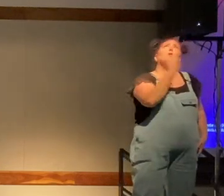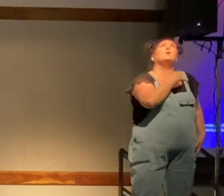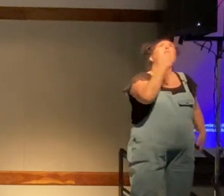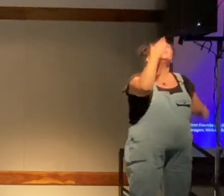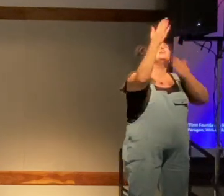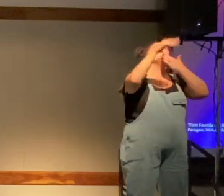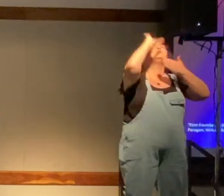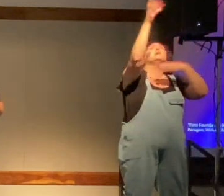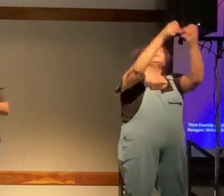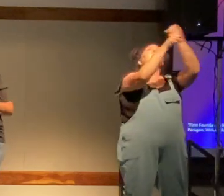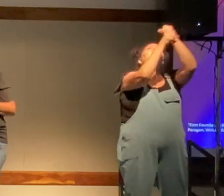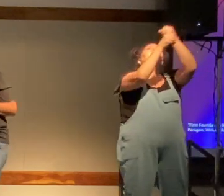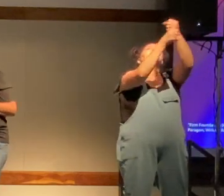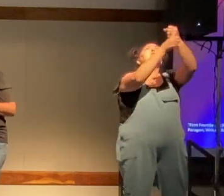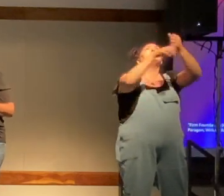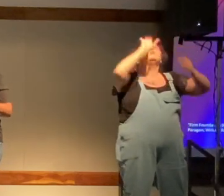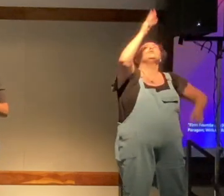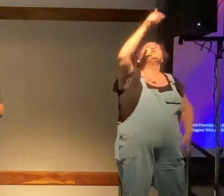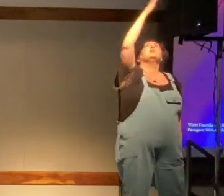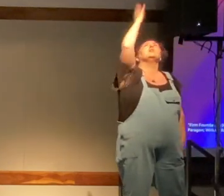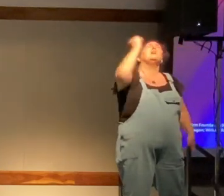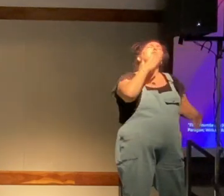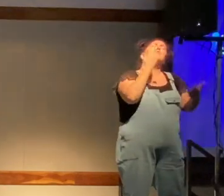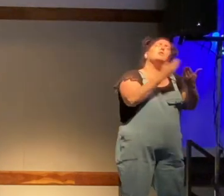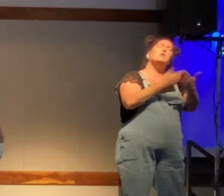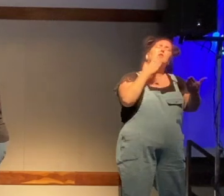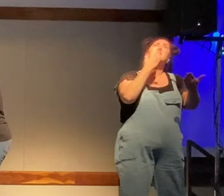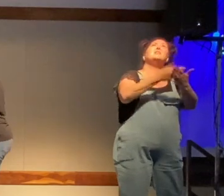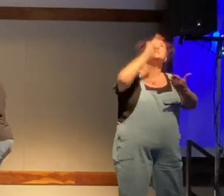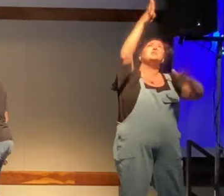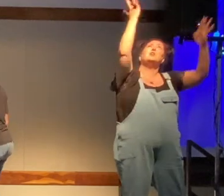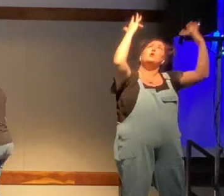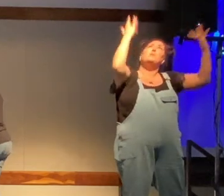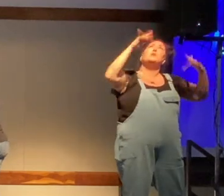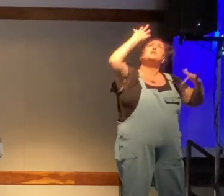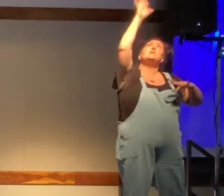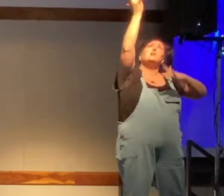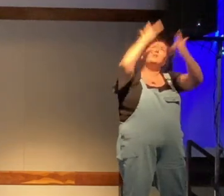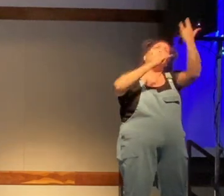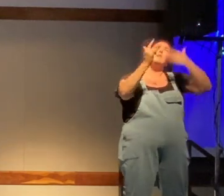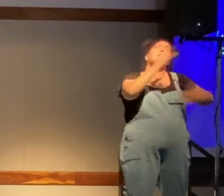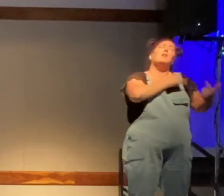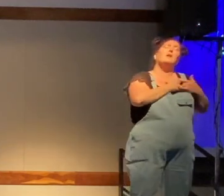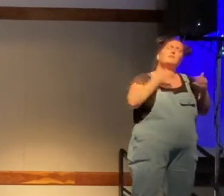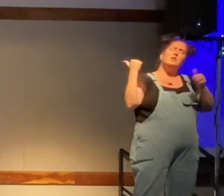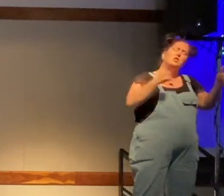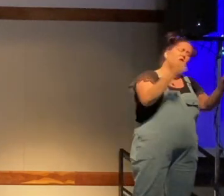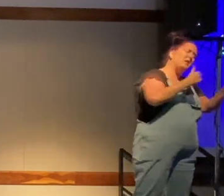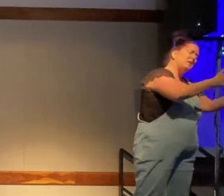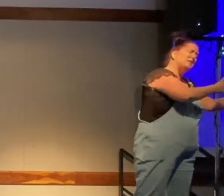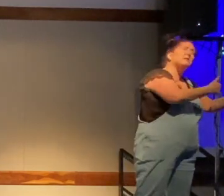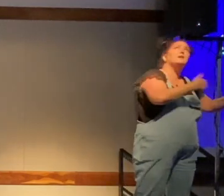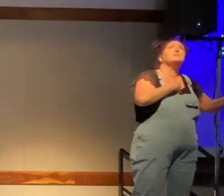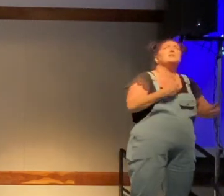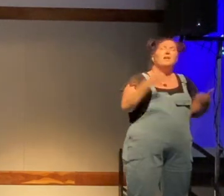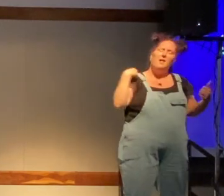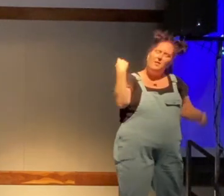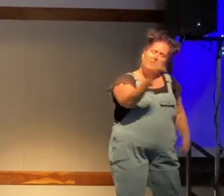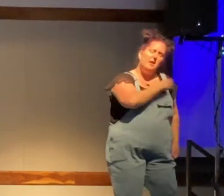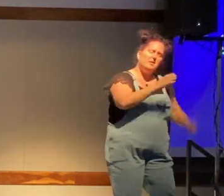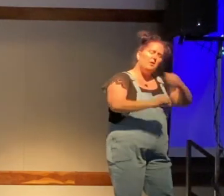you. Father God, that your goodness, your mercy, your love chases us. And that's our